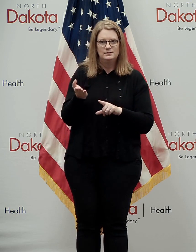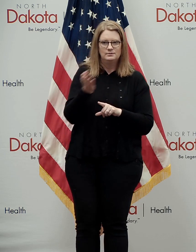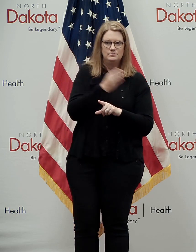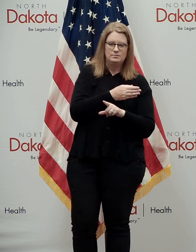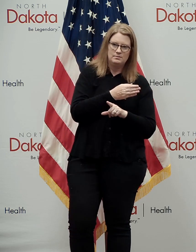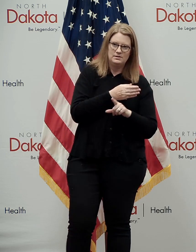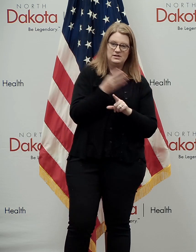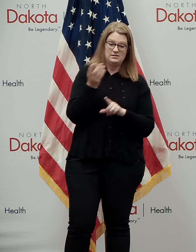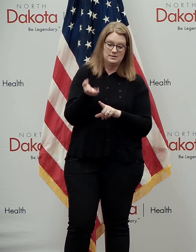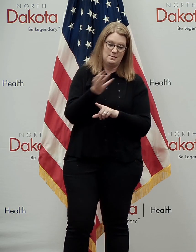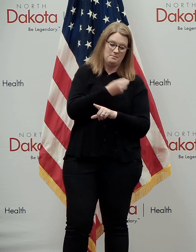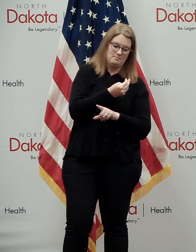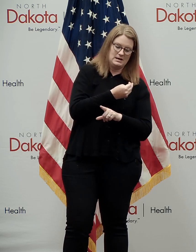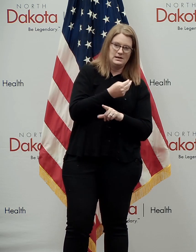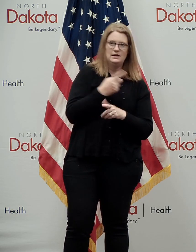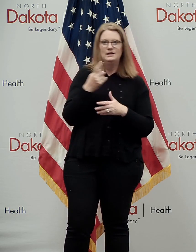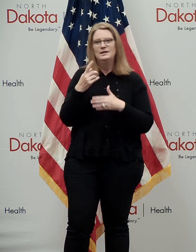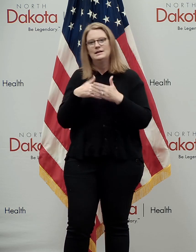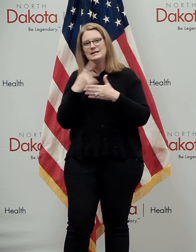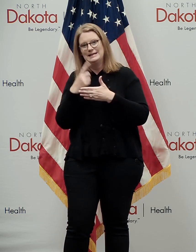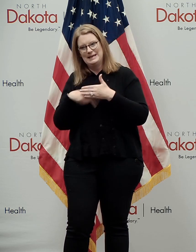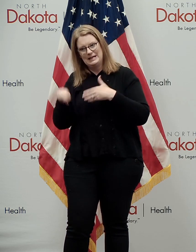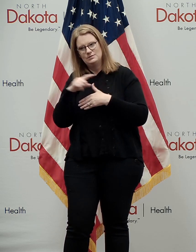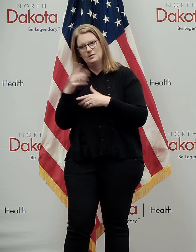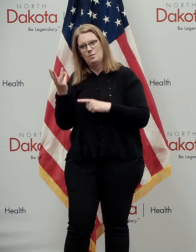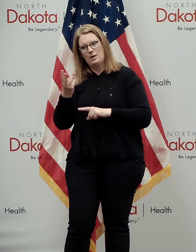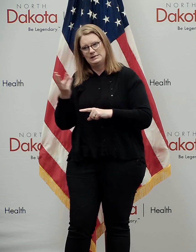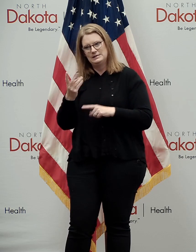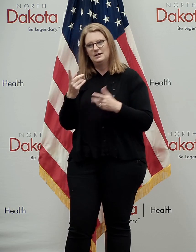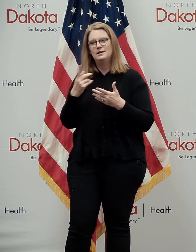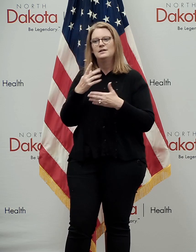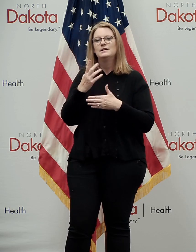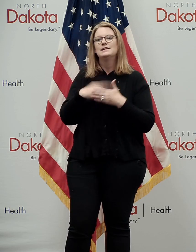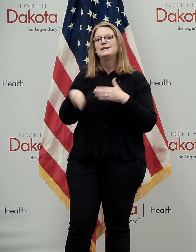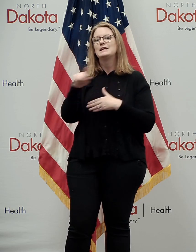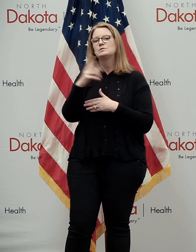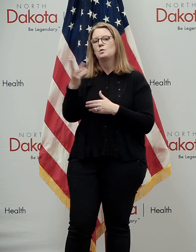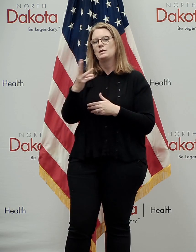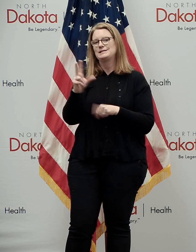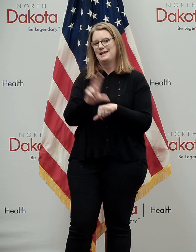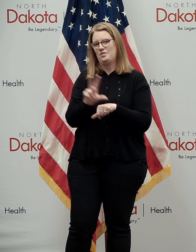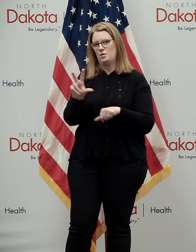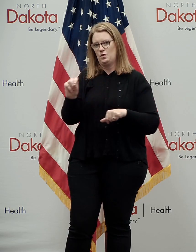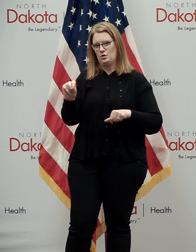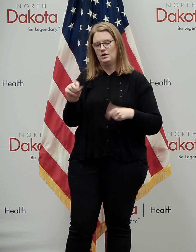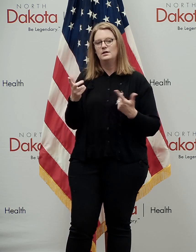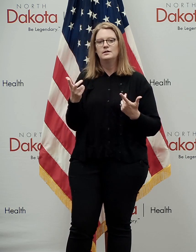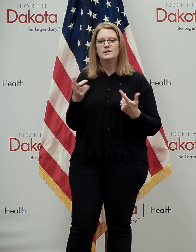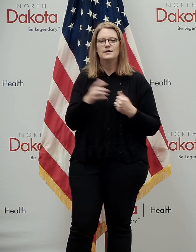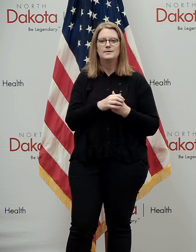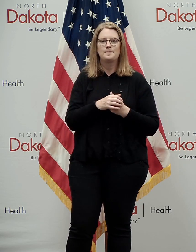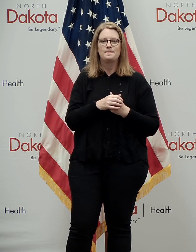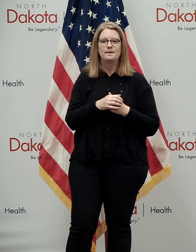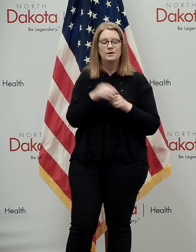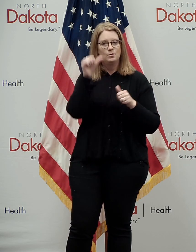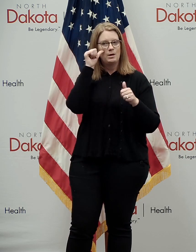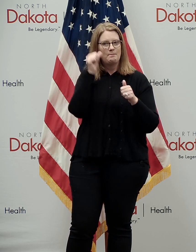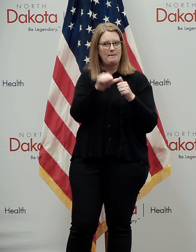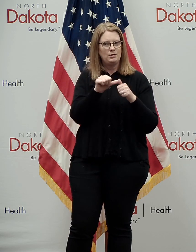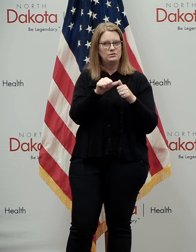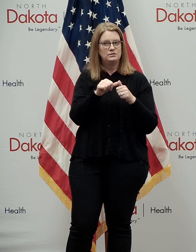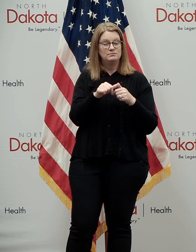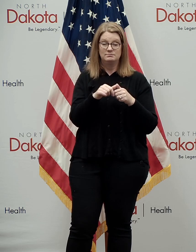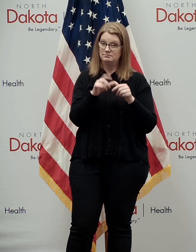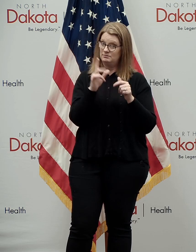Today we had to move to Monday. Next week we're moving to Wednesday. So we'll be back here next Wednesday at 3:30 p.m. In the meantime, remember to